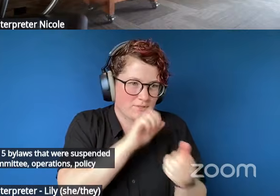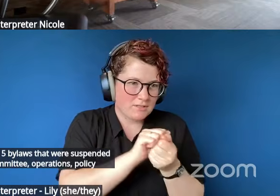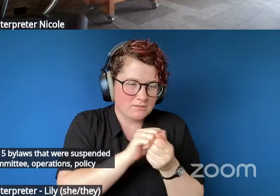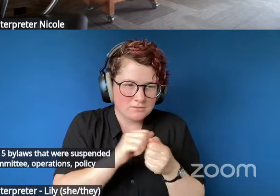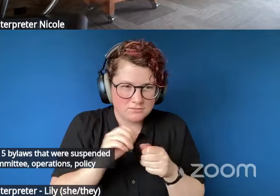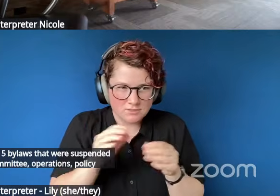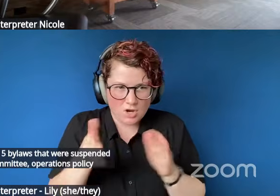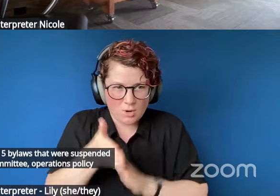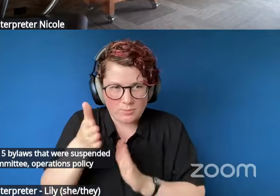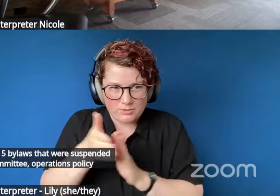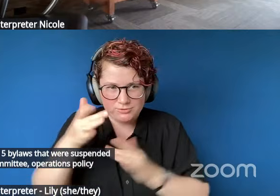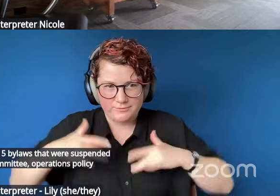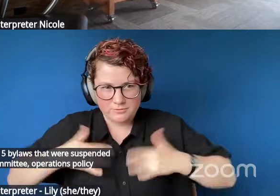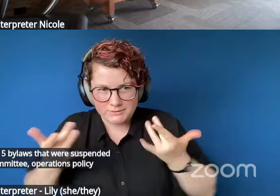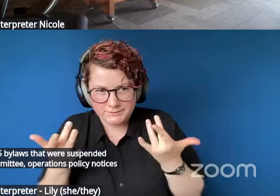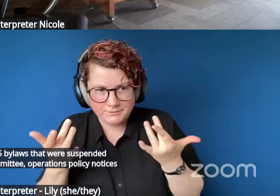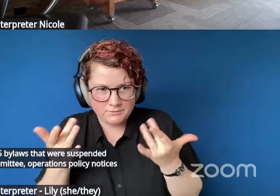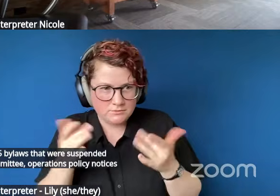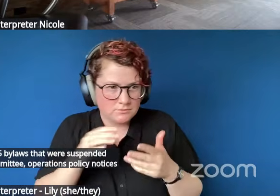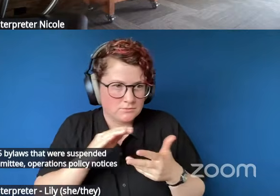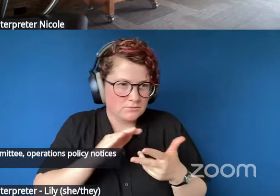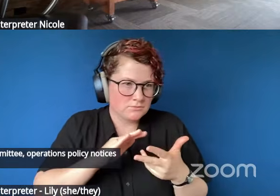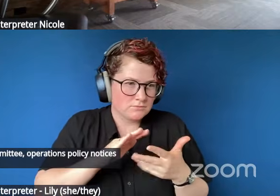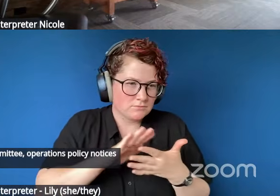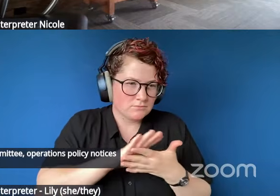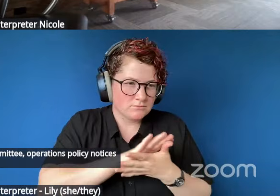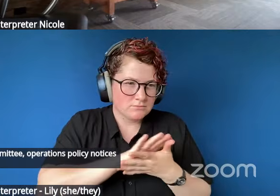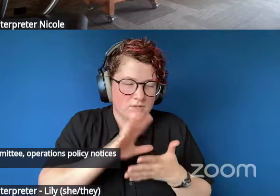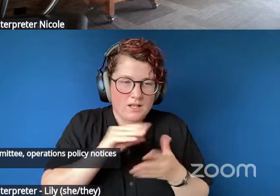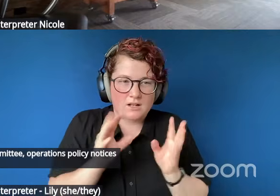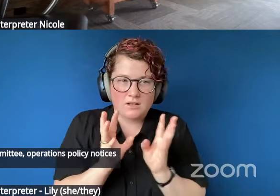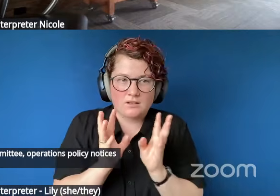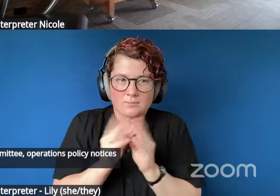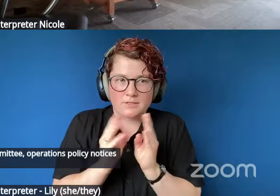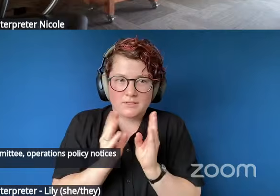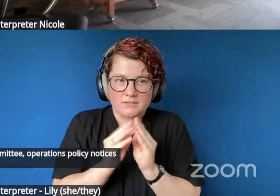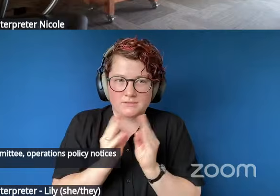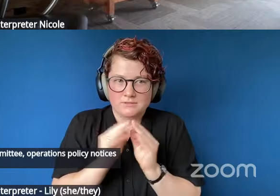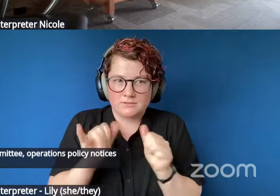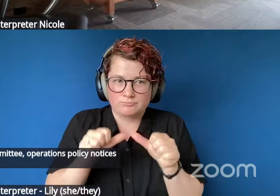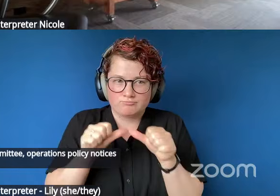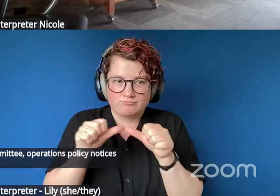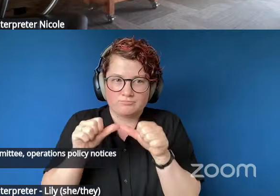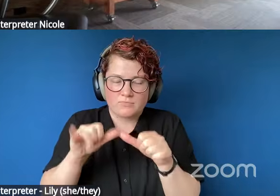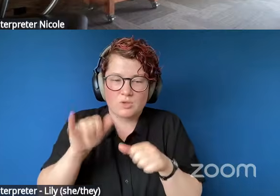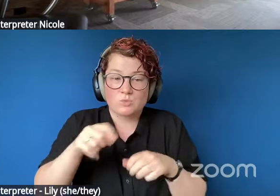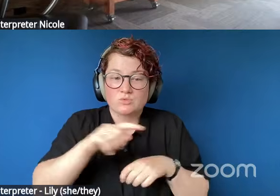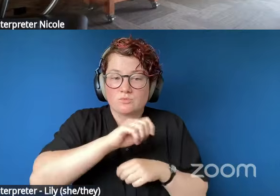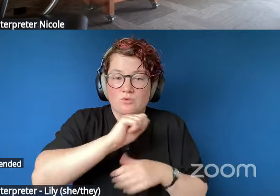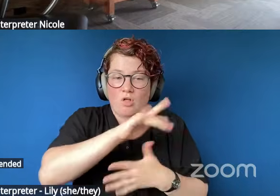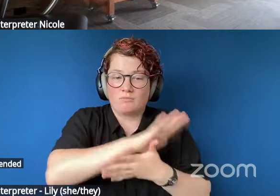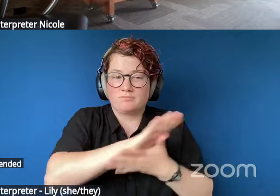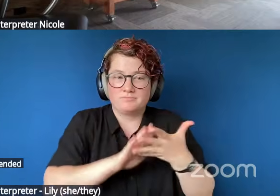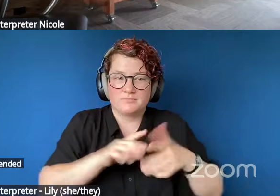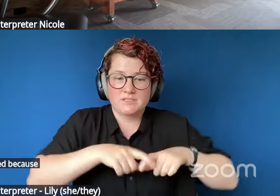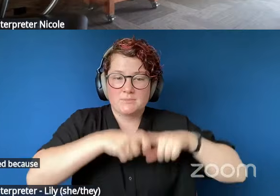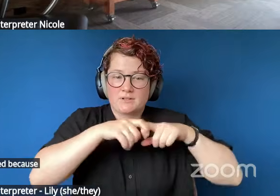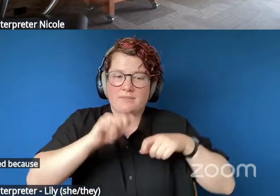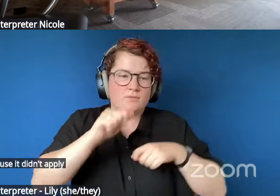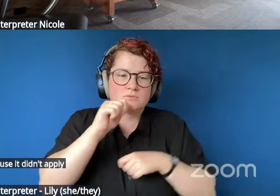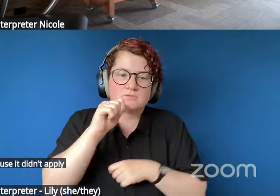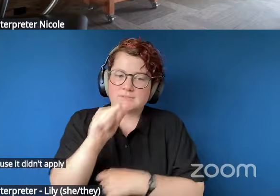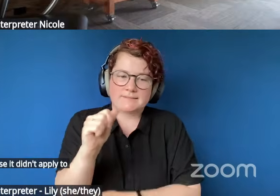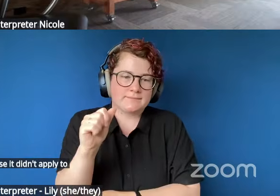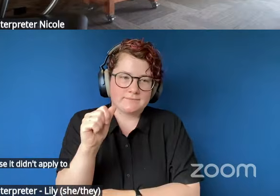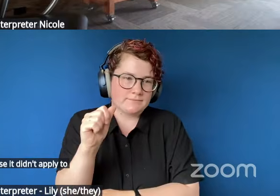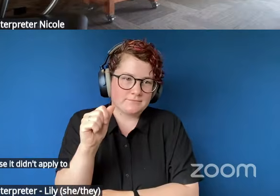Committee, notices of motion, and meetings of the standing committees. Those were just suspended because they didn't apply to a